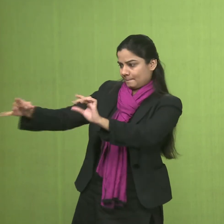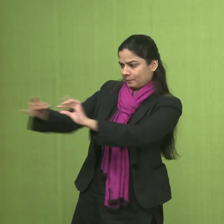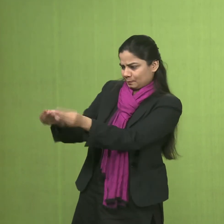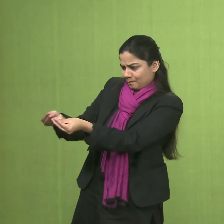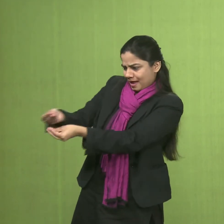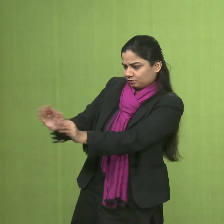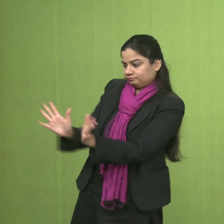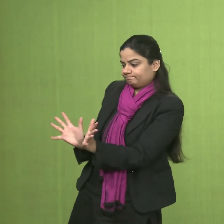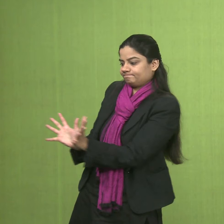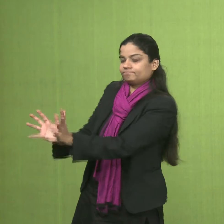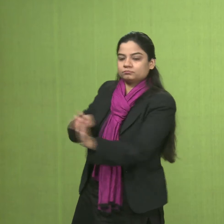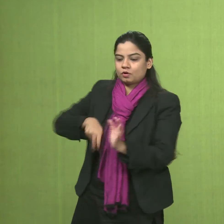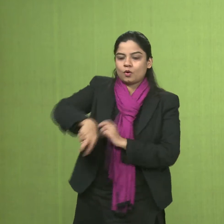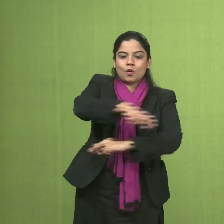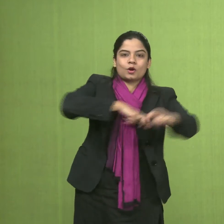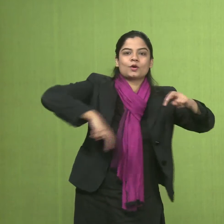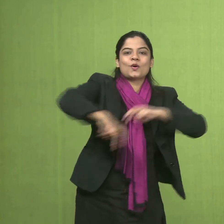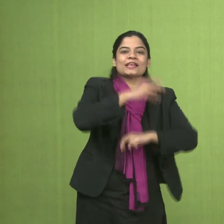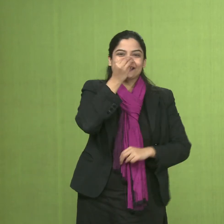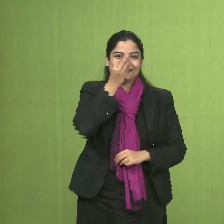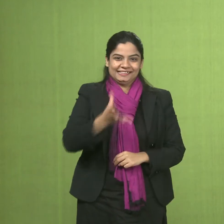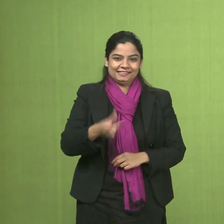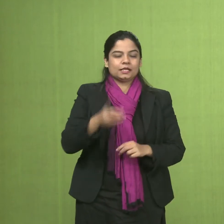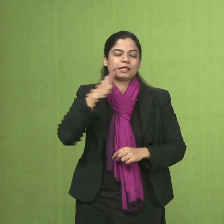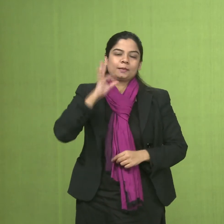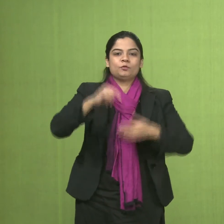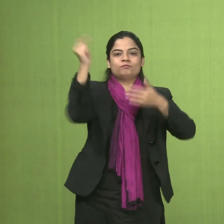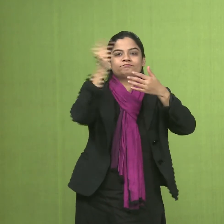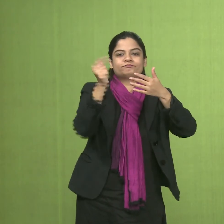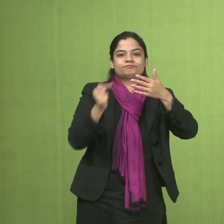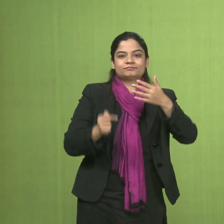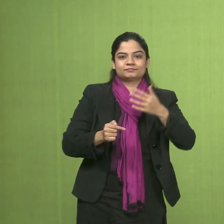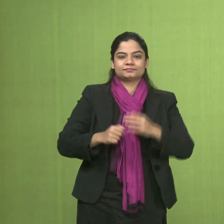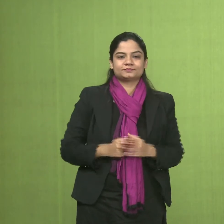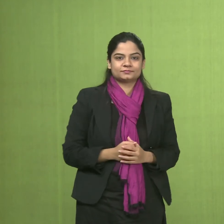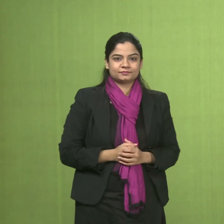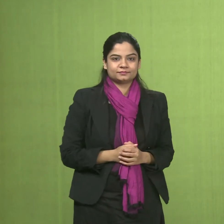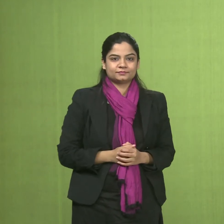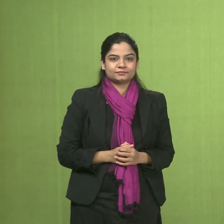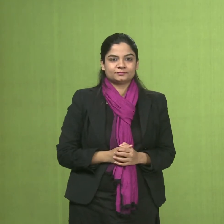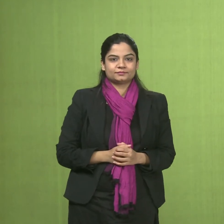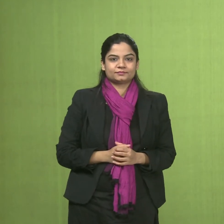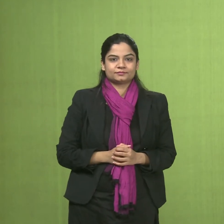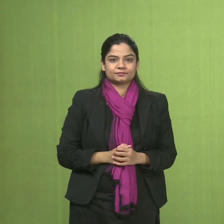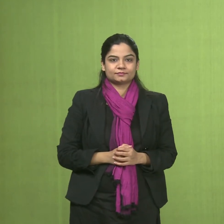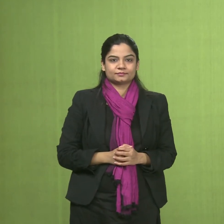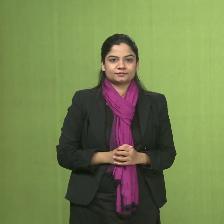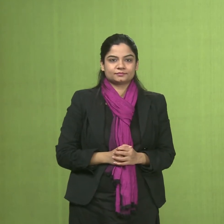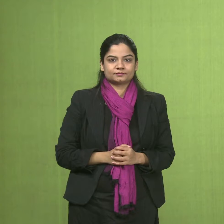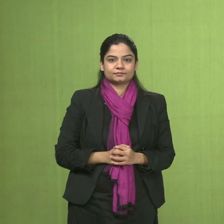aside. The wire does not come in your way when you are walking because you can trip and fall. So these things you have to remember and keep it tightened.